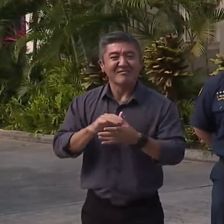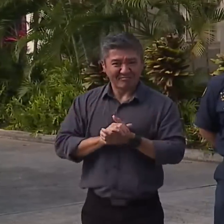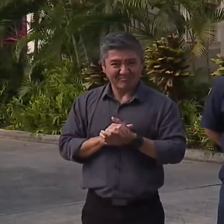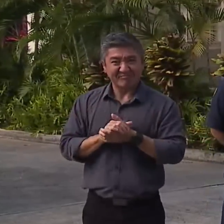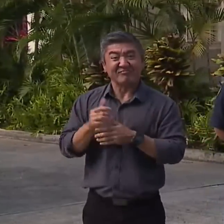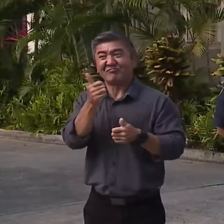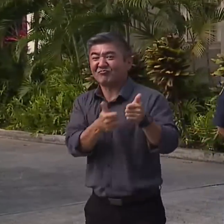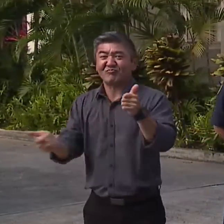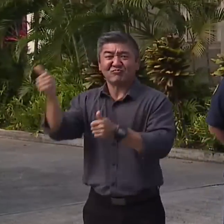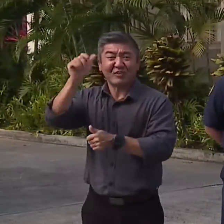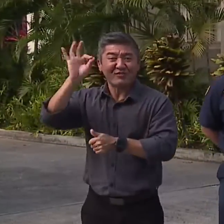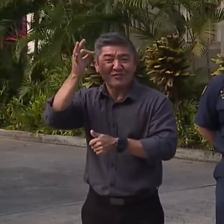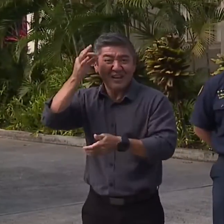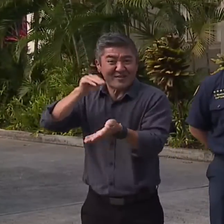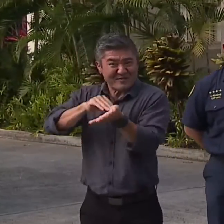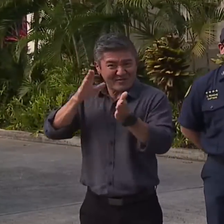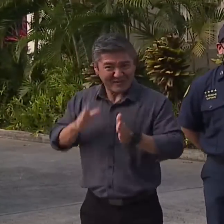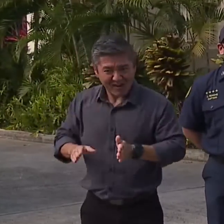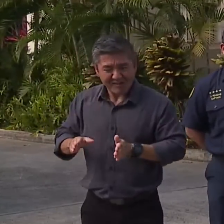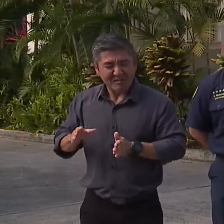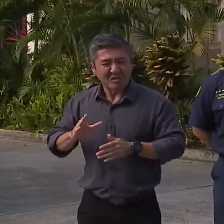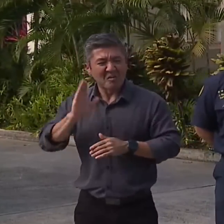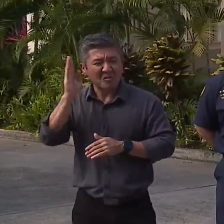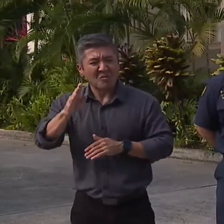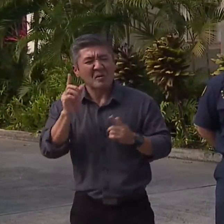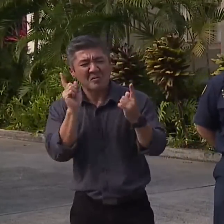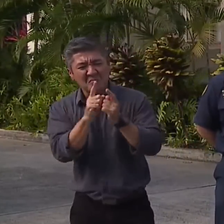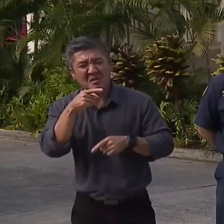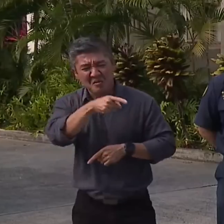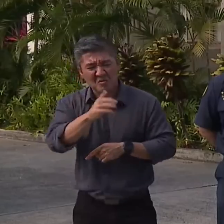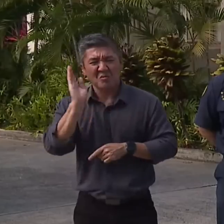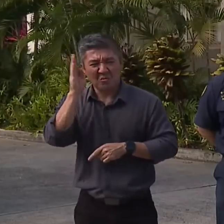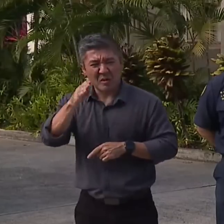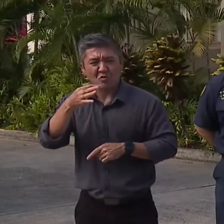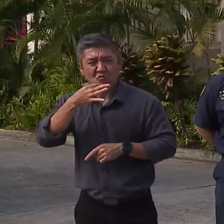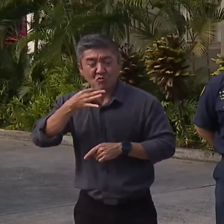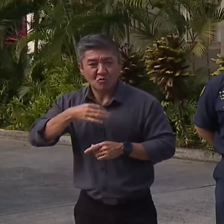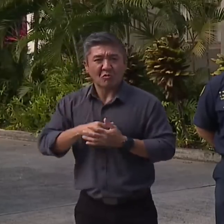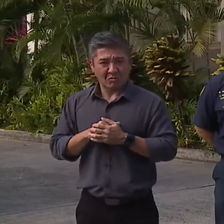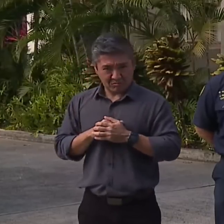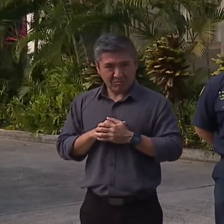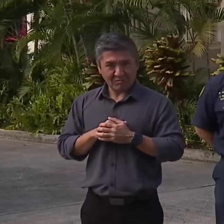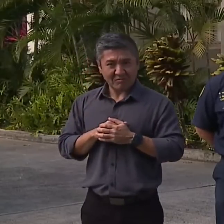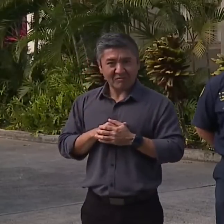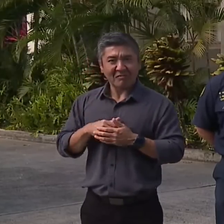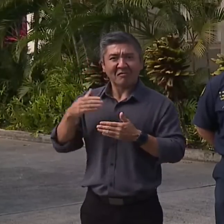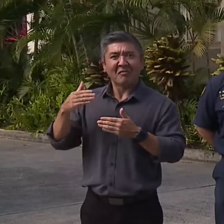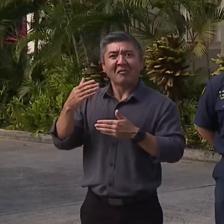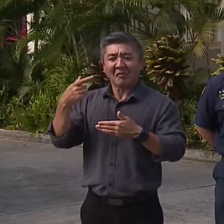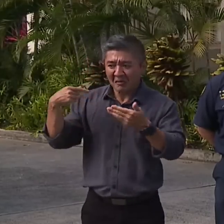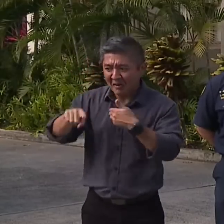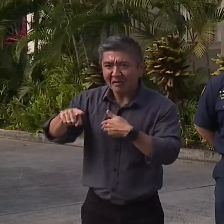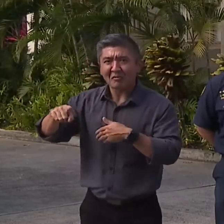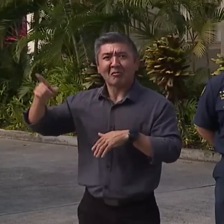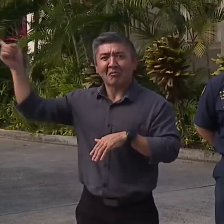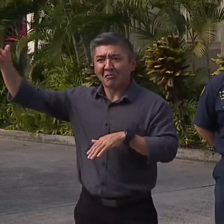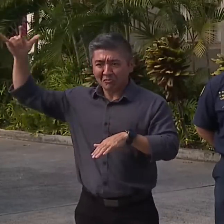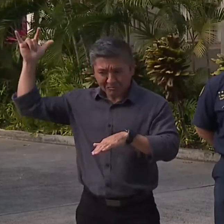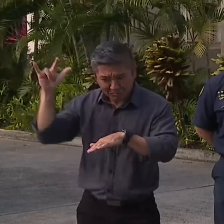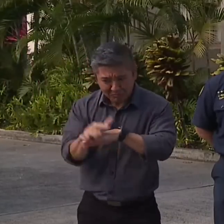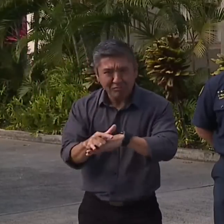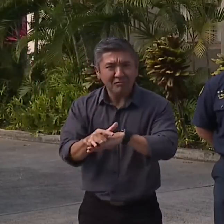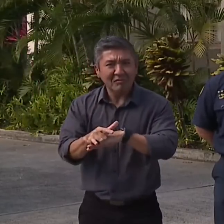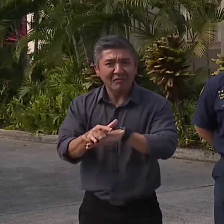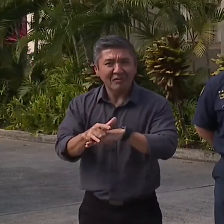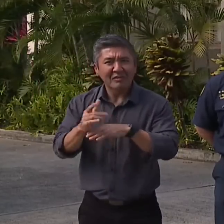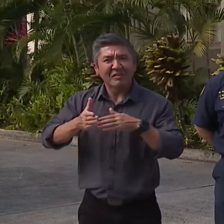United States would be reaching out to us about surge testing and a program they had, which the next week they did, and by the end of the week,